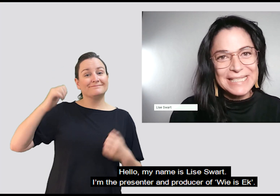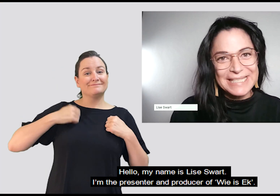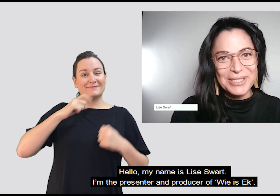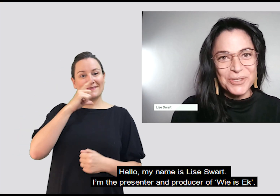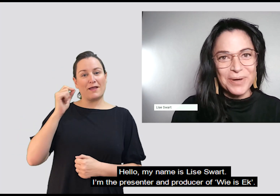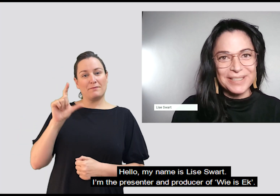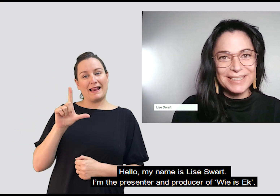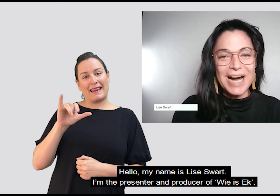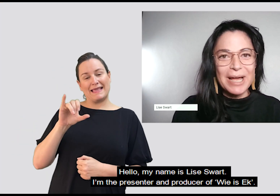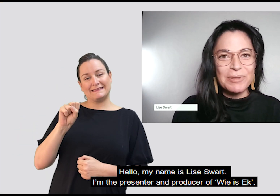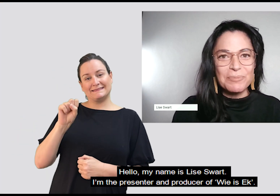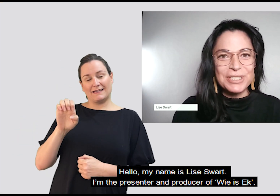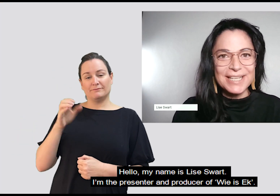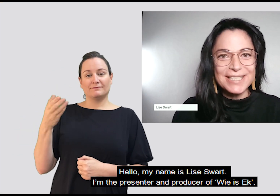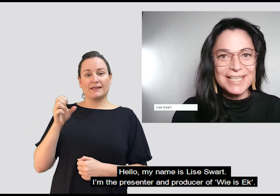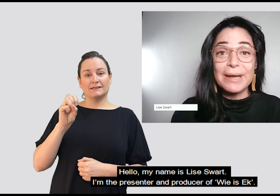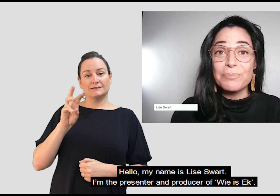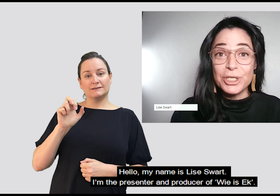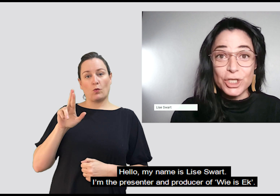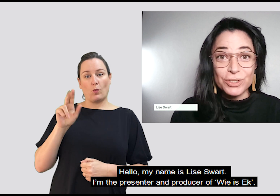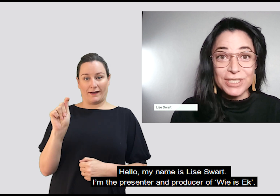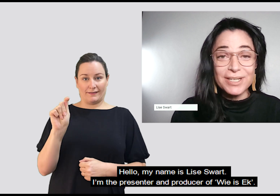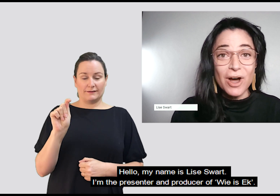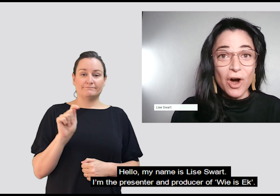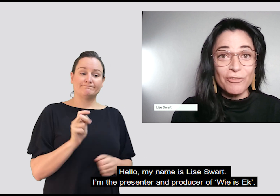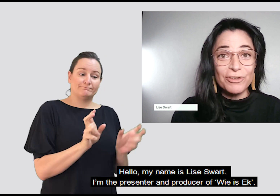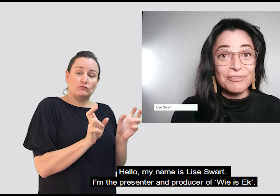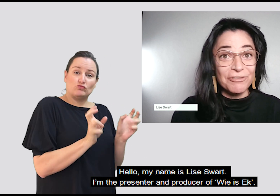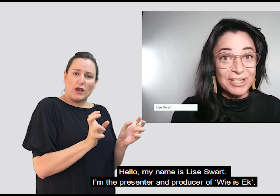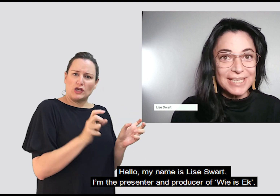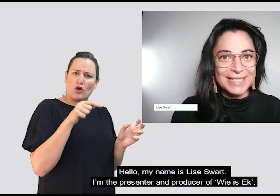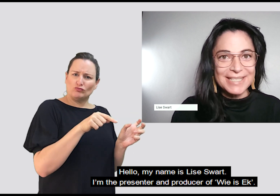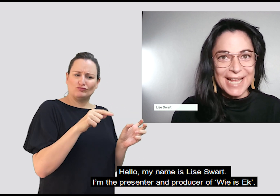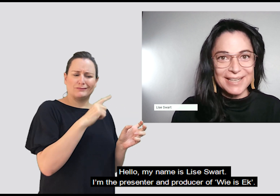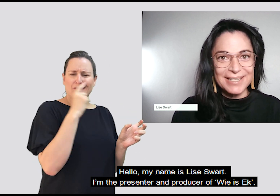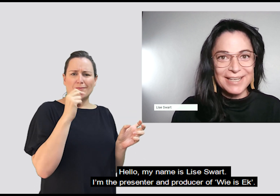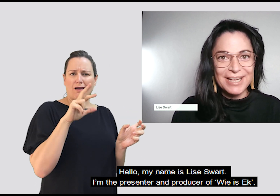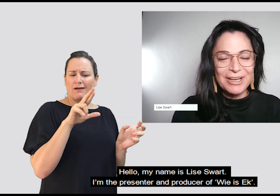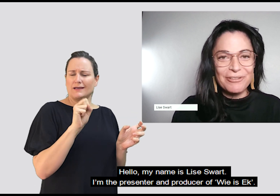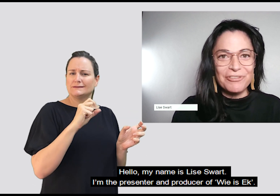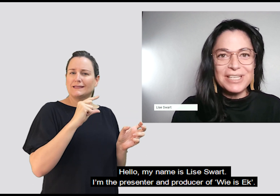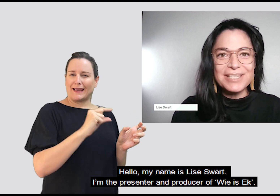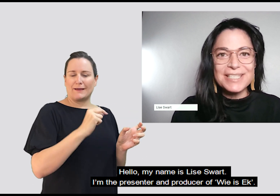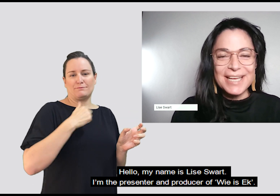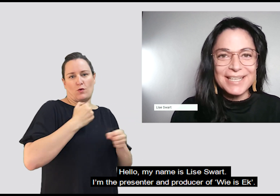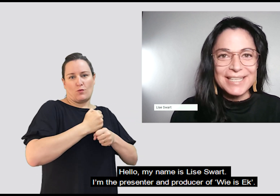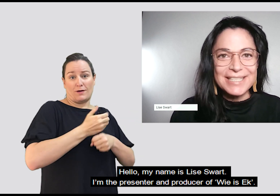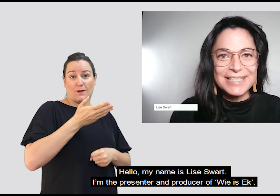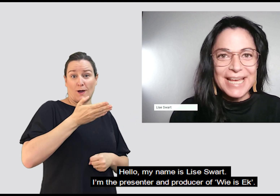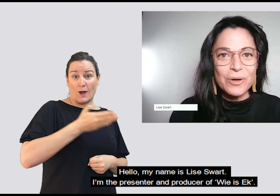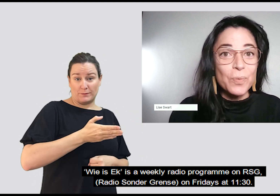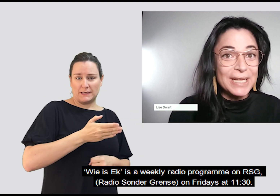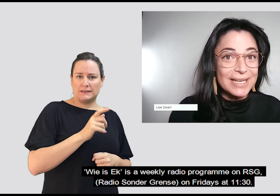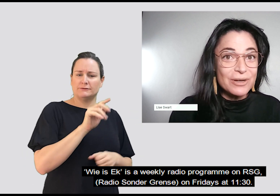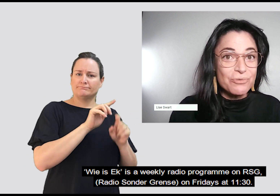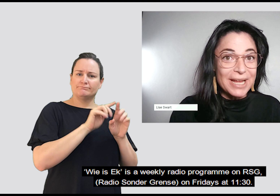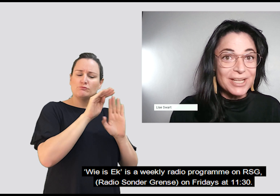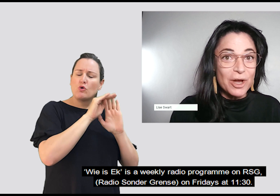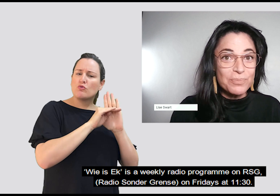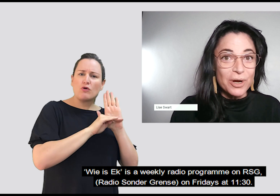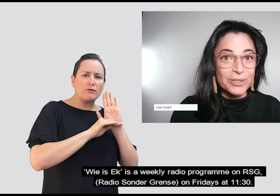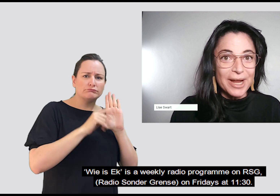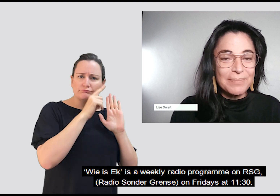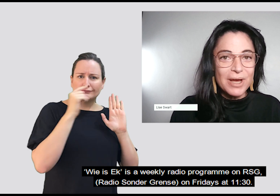Hello, my name is Lisa Swart. I am the presenter and producer of Wie is Ek. Wie is Ek is a